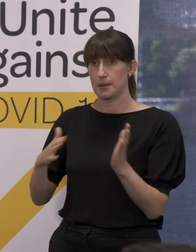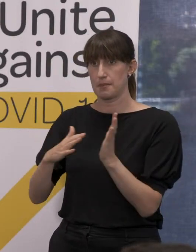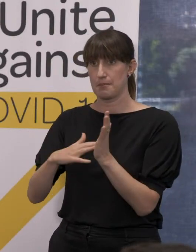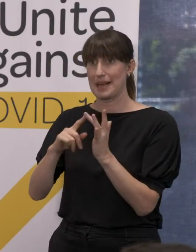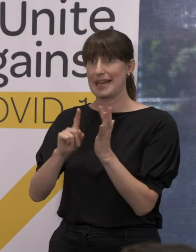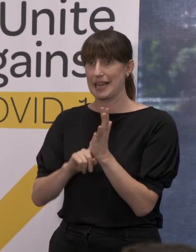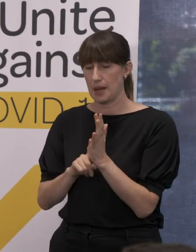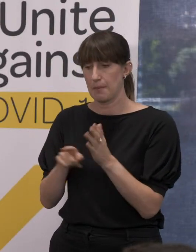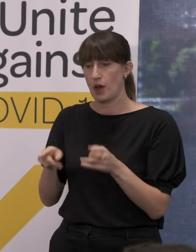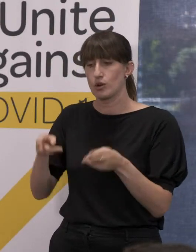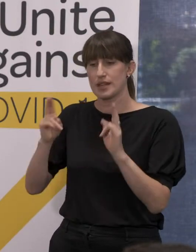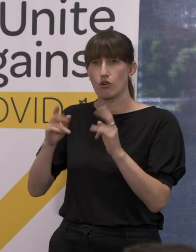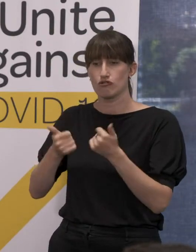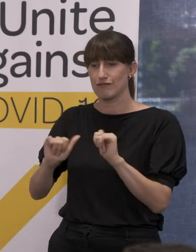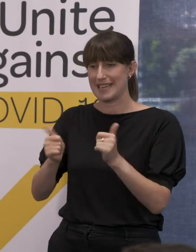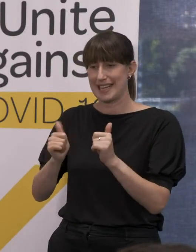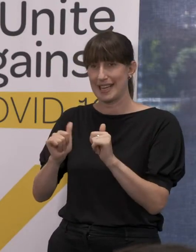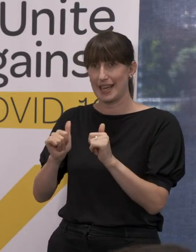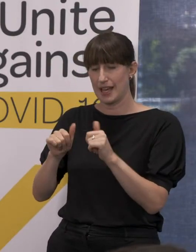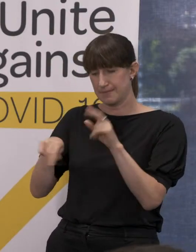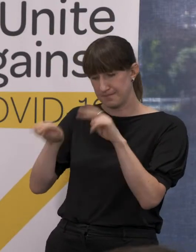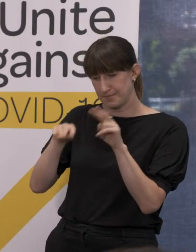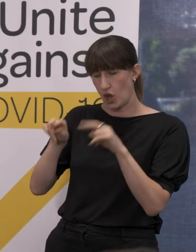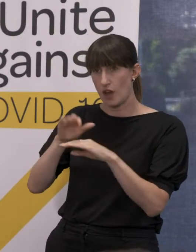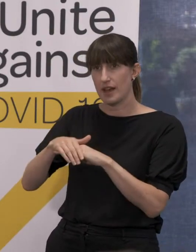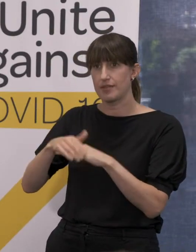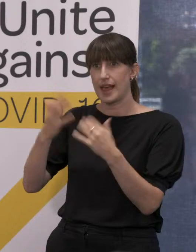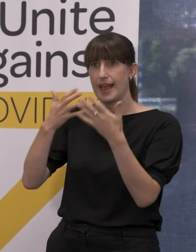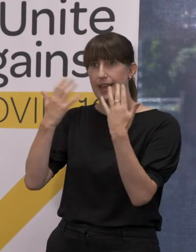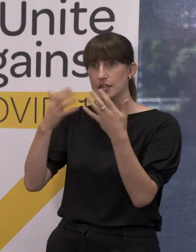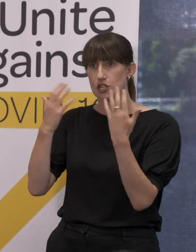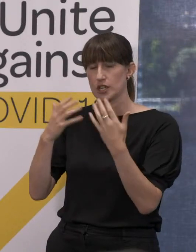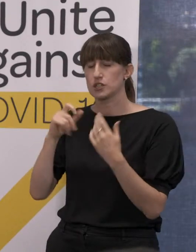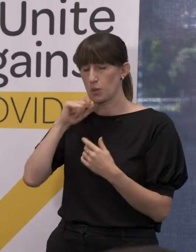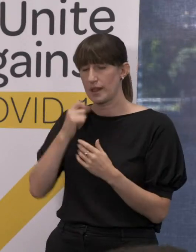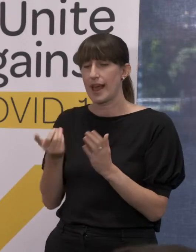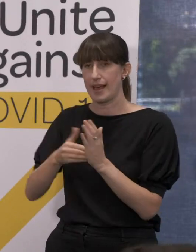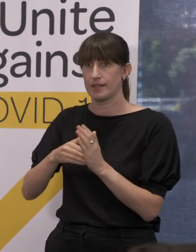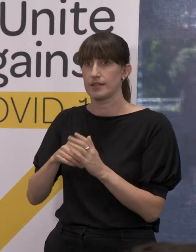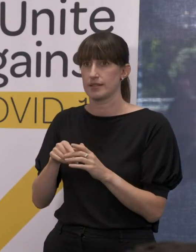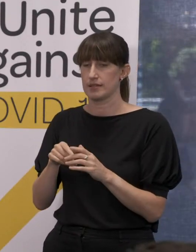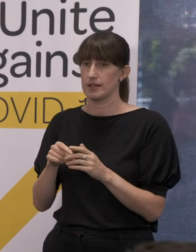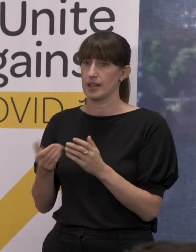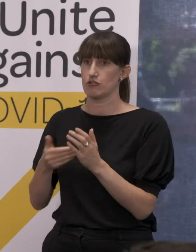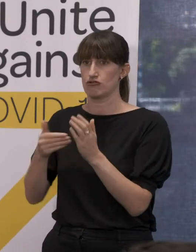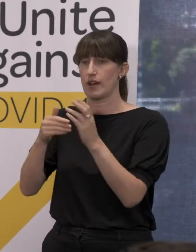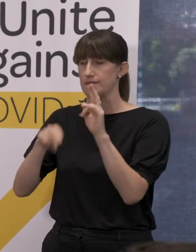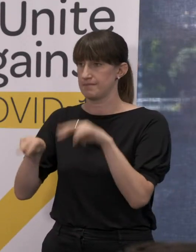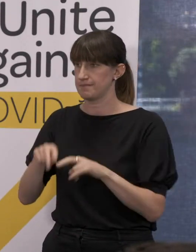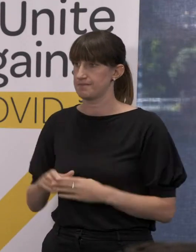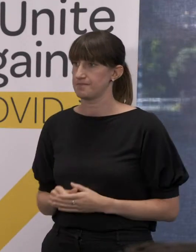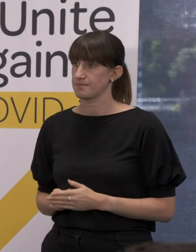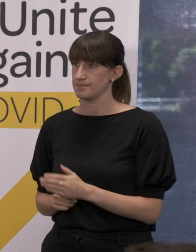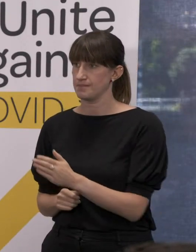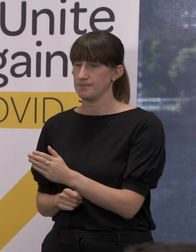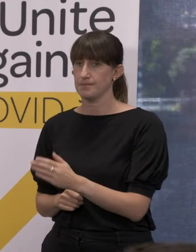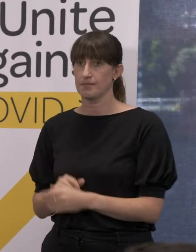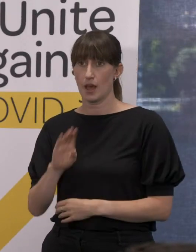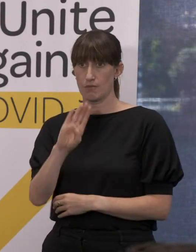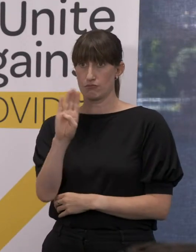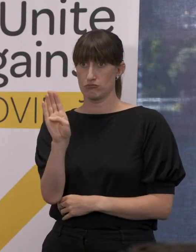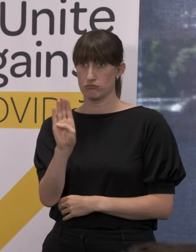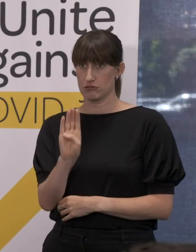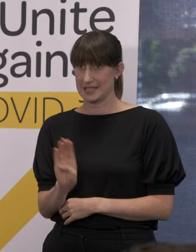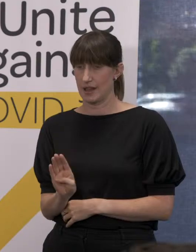really helpful input into our decision. Sorry, Mark, you had a follow-up question. Brazil, one of the issues is the P1 variant, which seems to